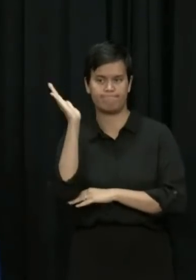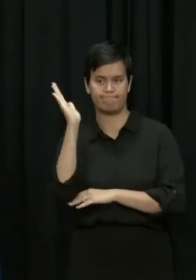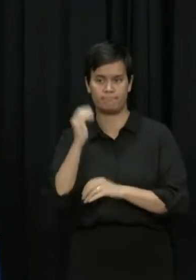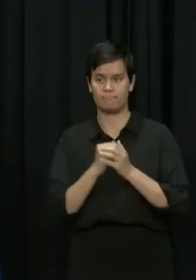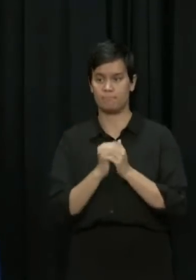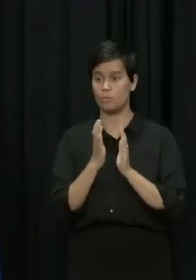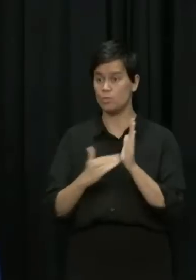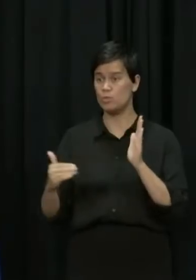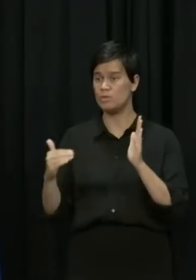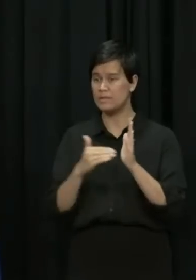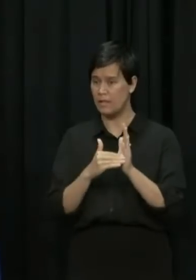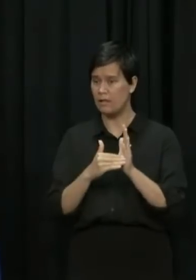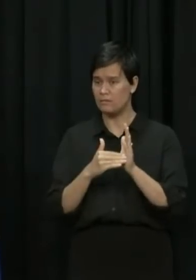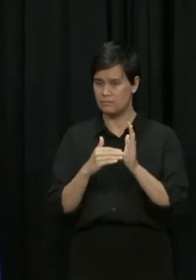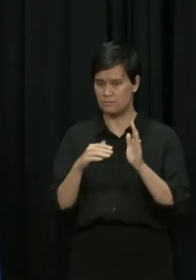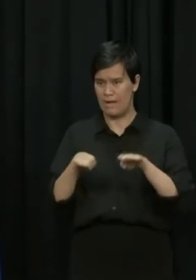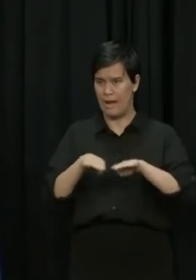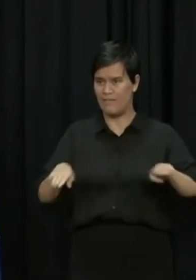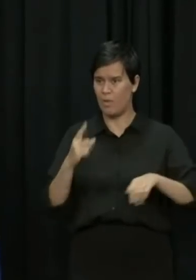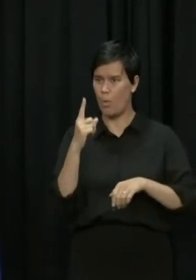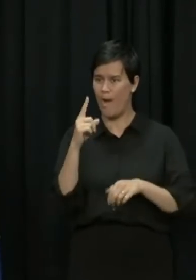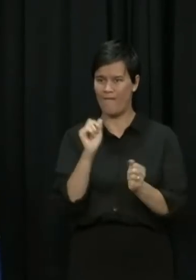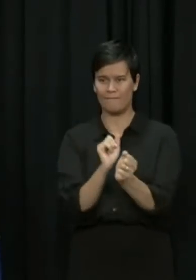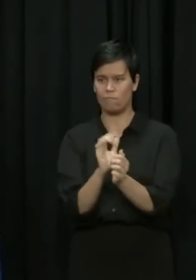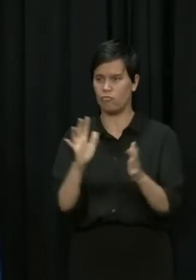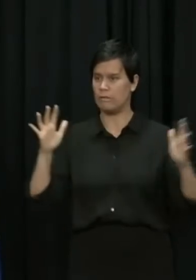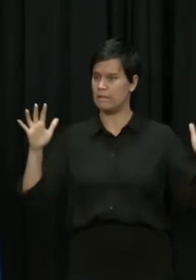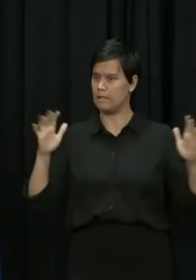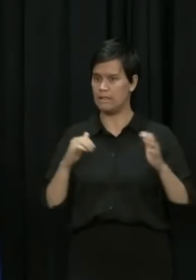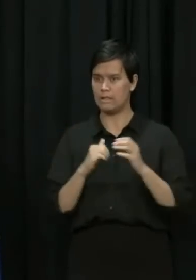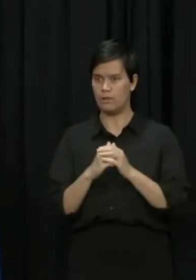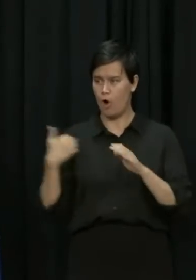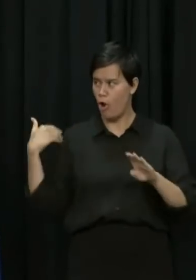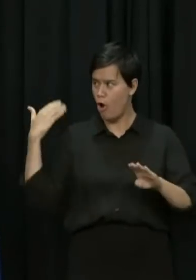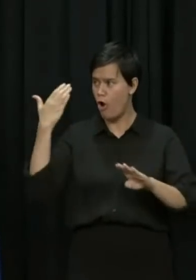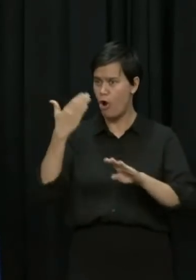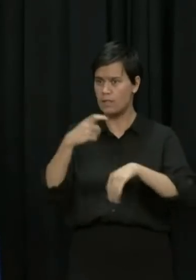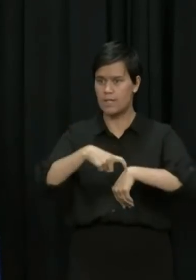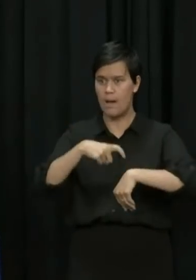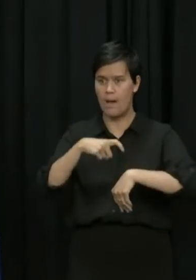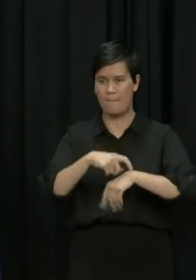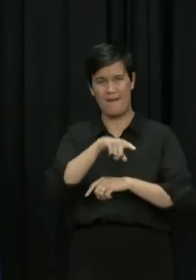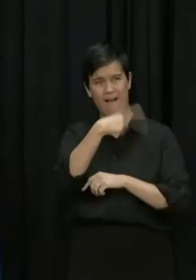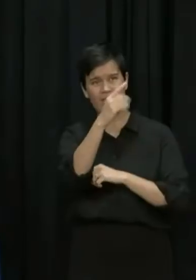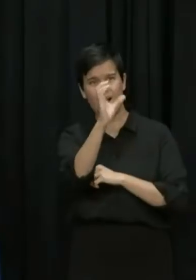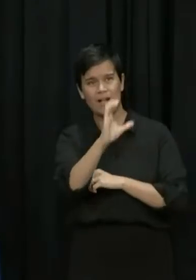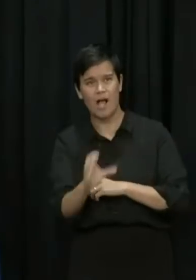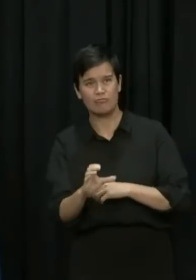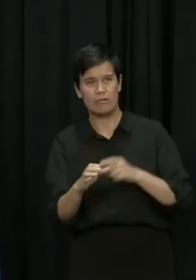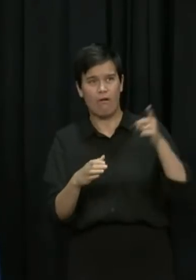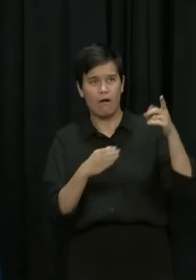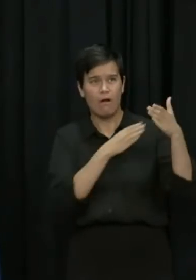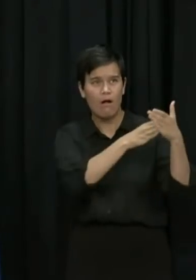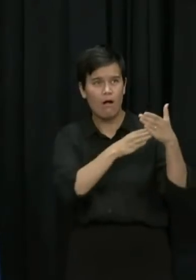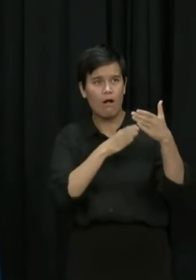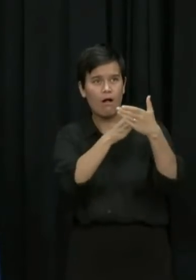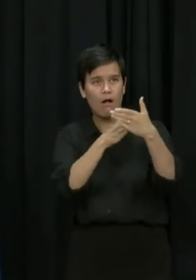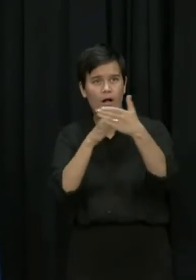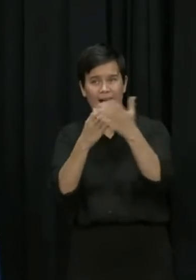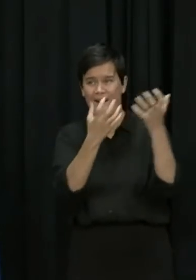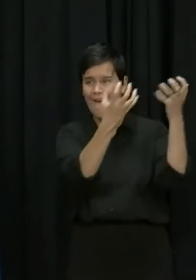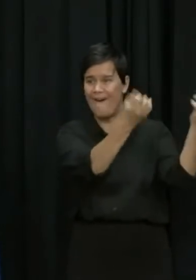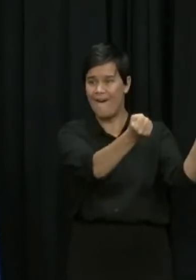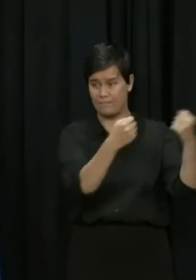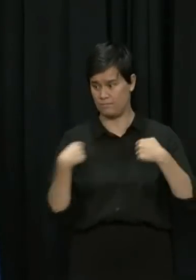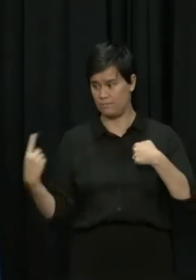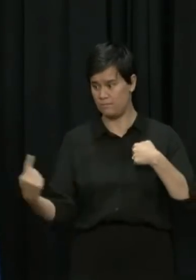more freedoms for longer periods of time than nearly any other country in the world, and we have never taken for granted how